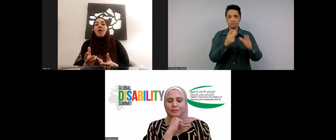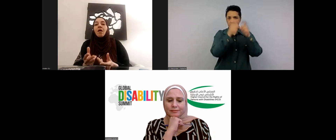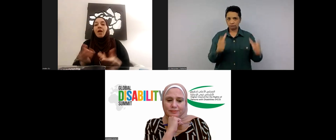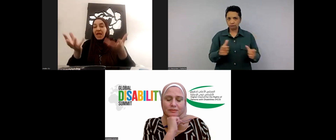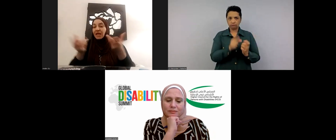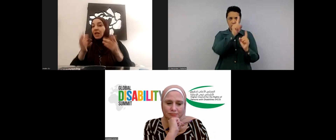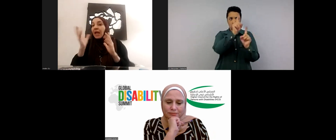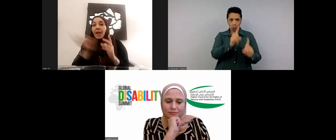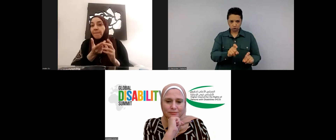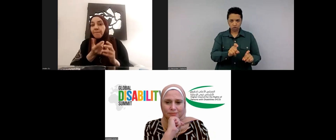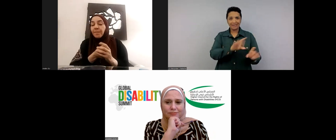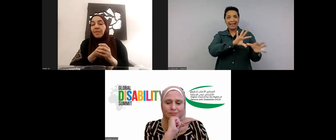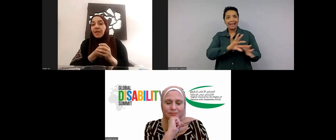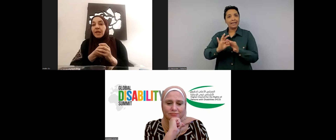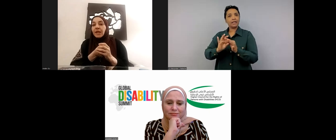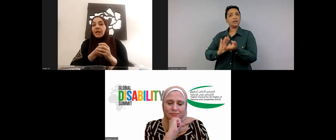in census,